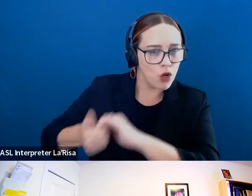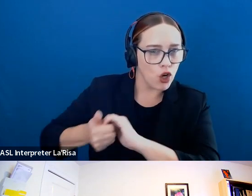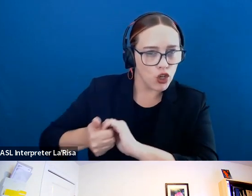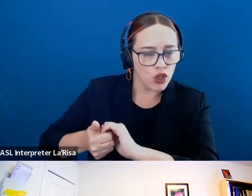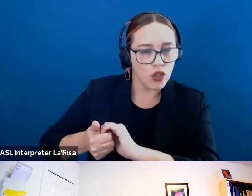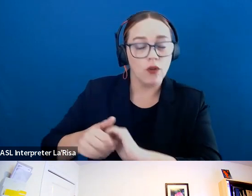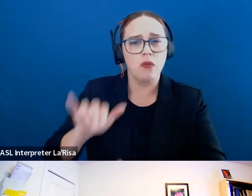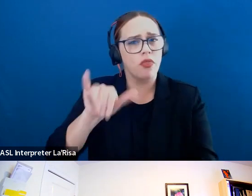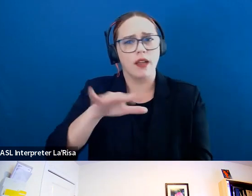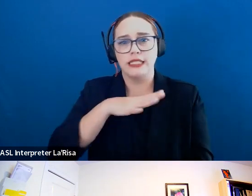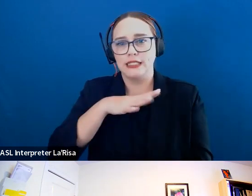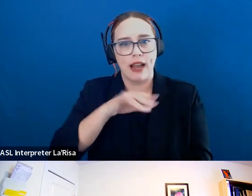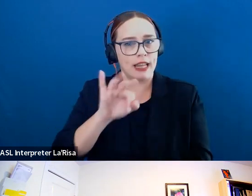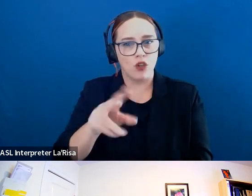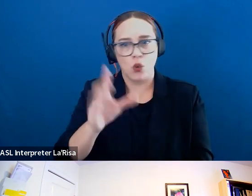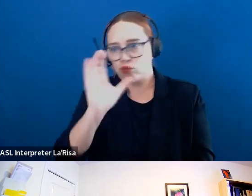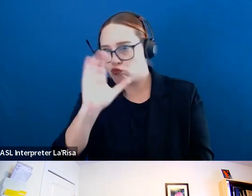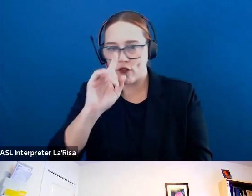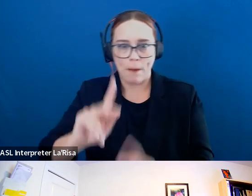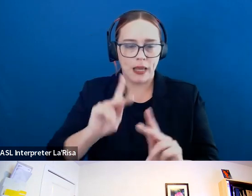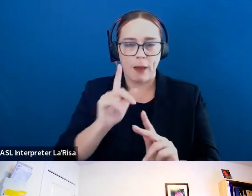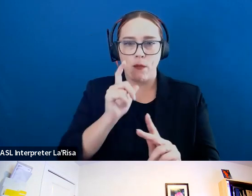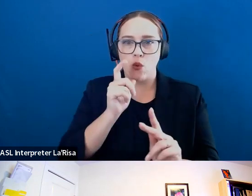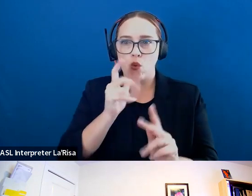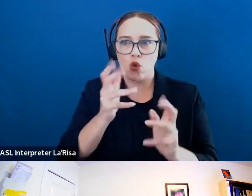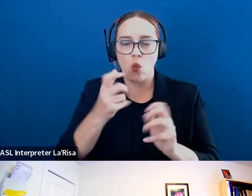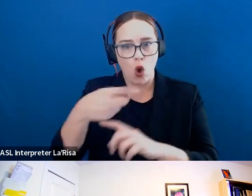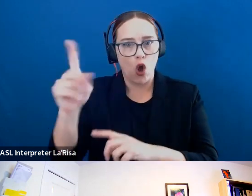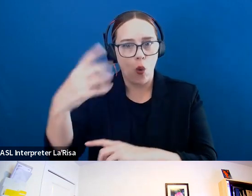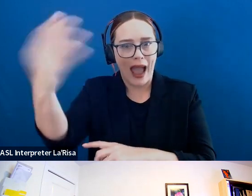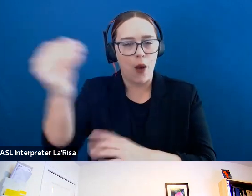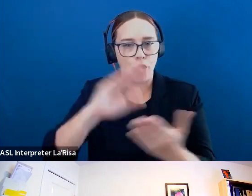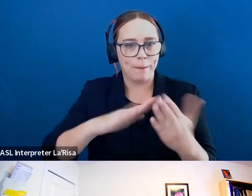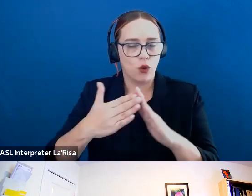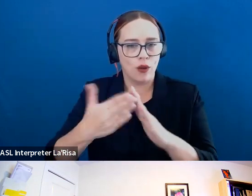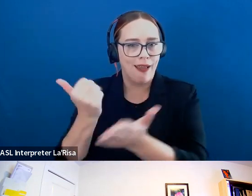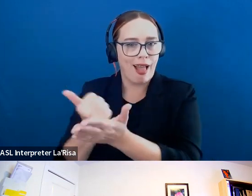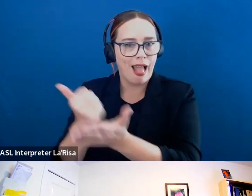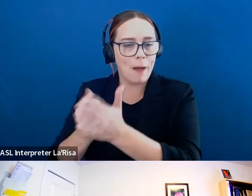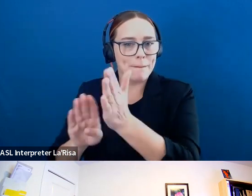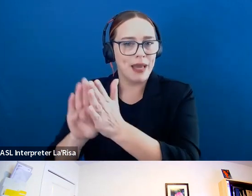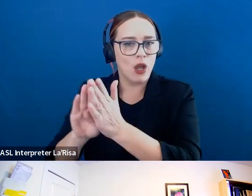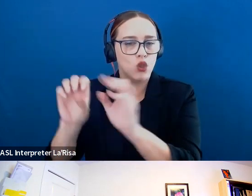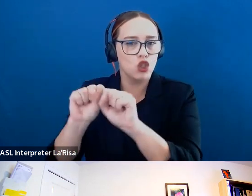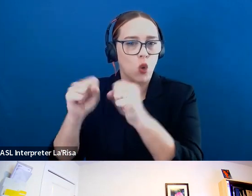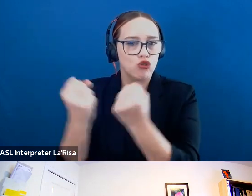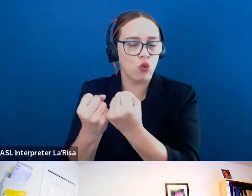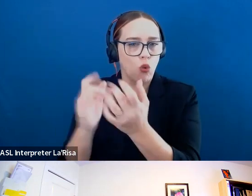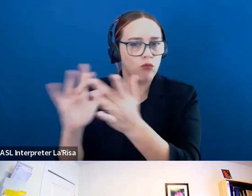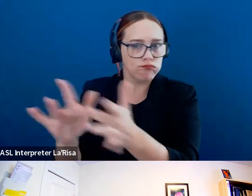looking to go out into the community. You want to help them build that social network, and you want to help them build connections to the